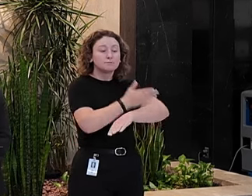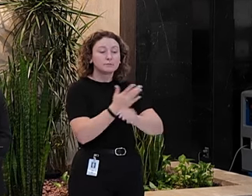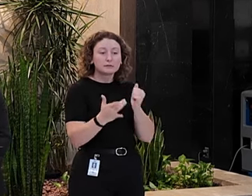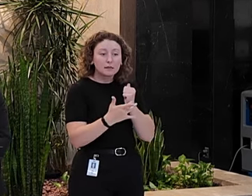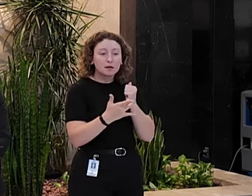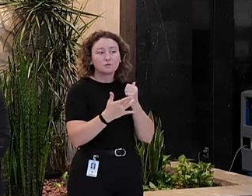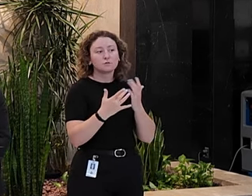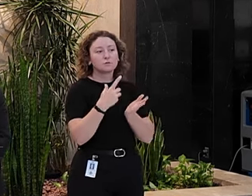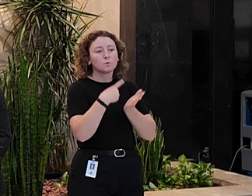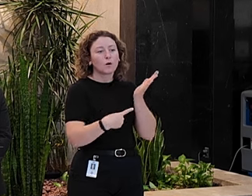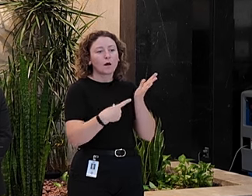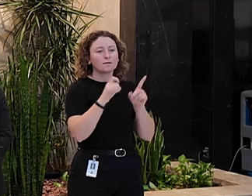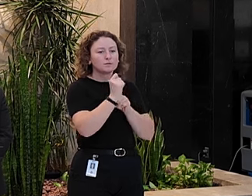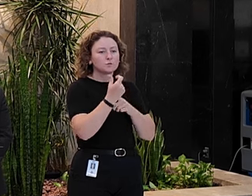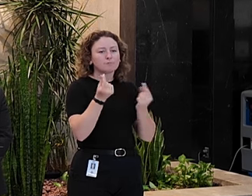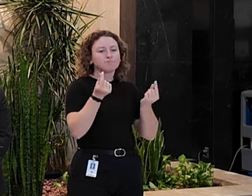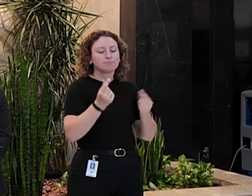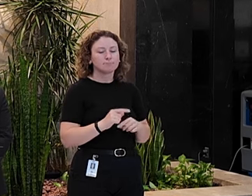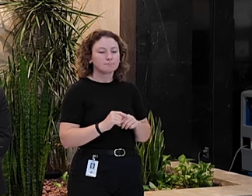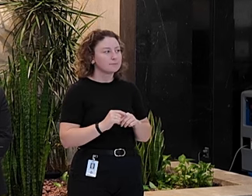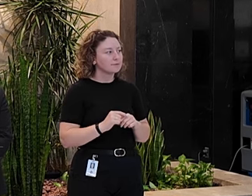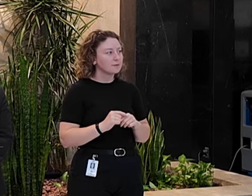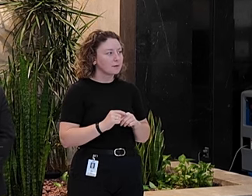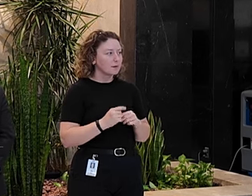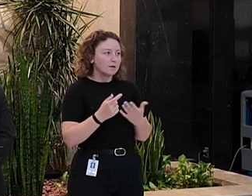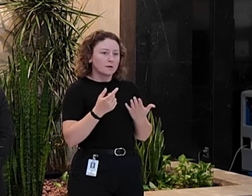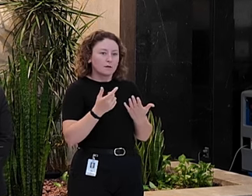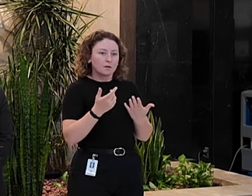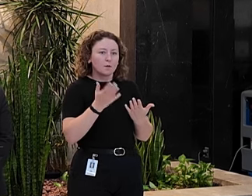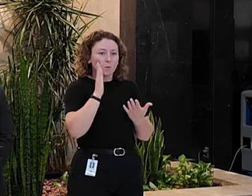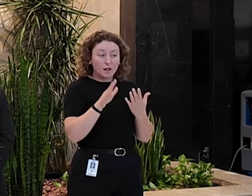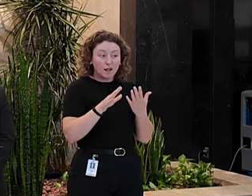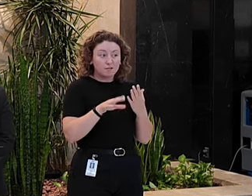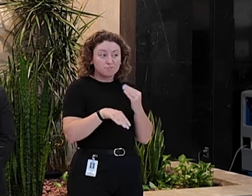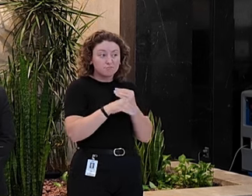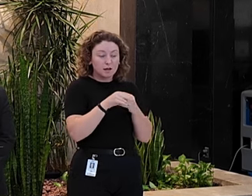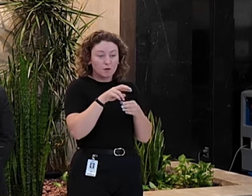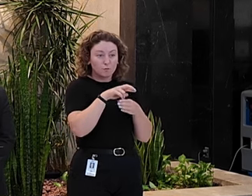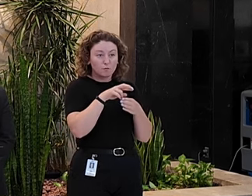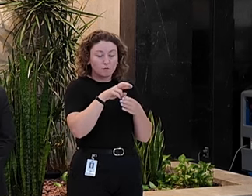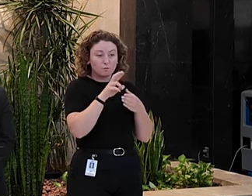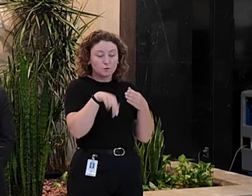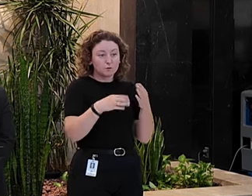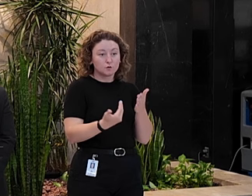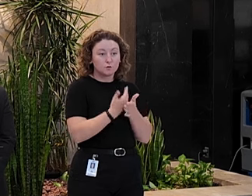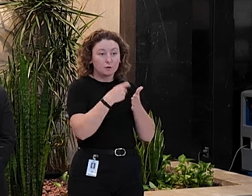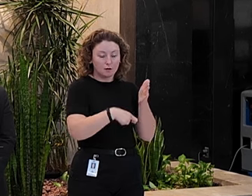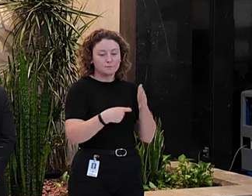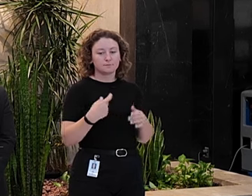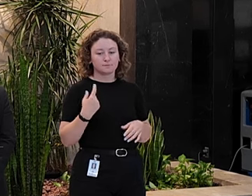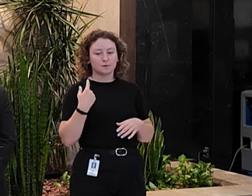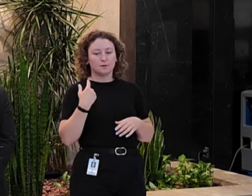the situation there? Would that result in new costs for ratepayers? Yeah, so we do already have an